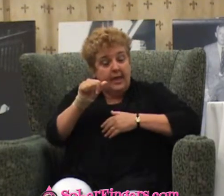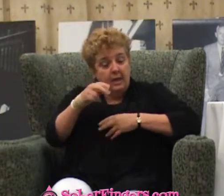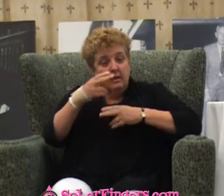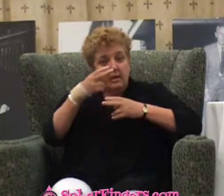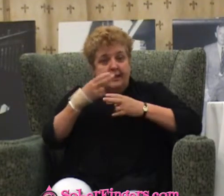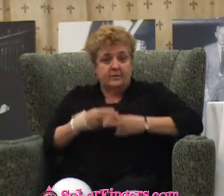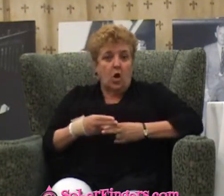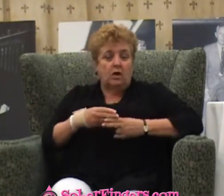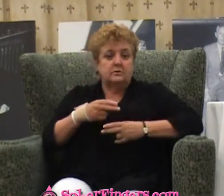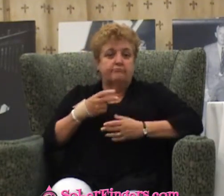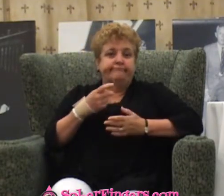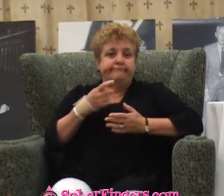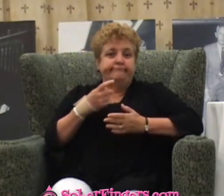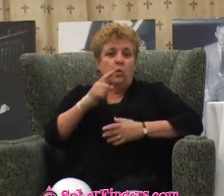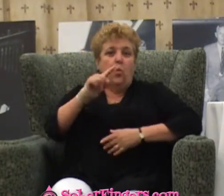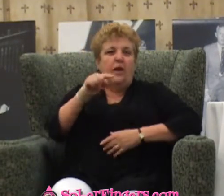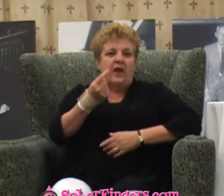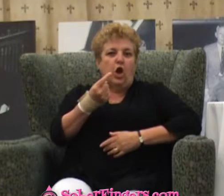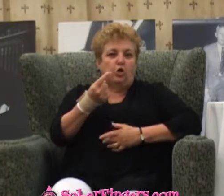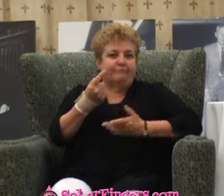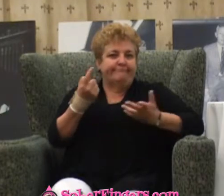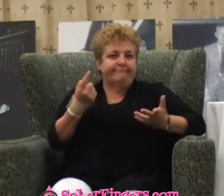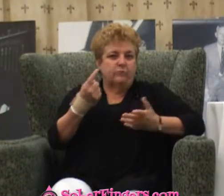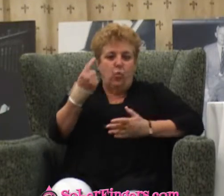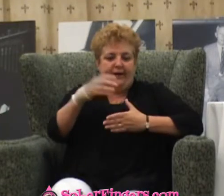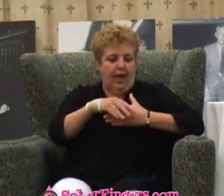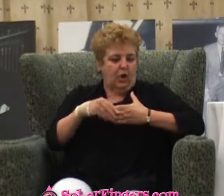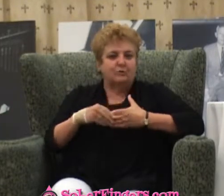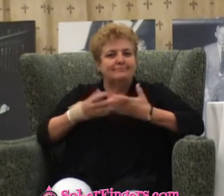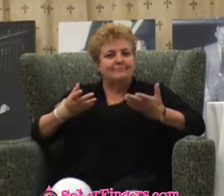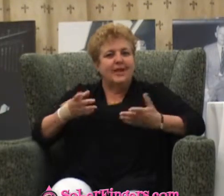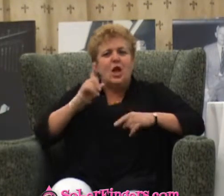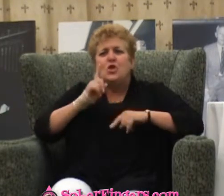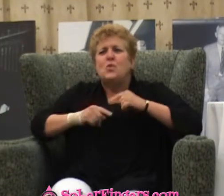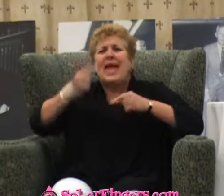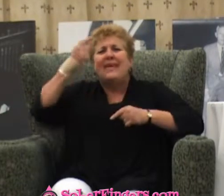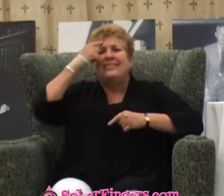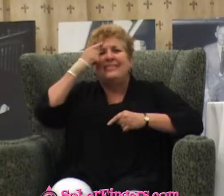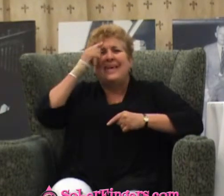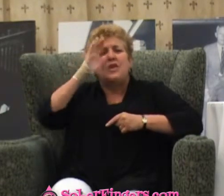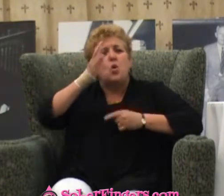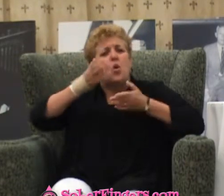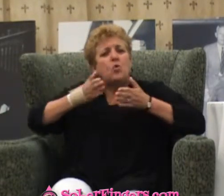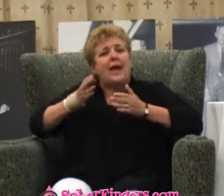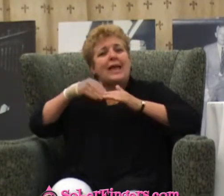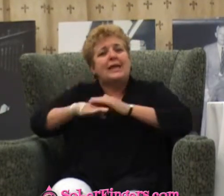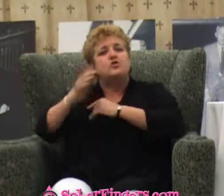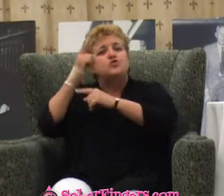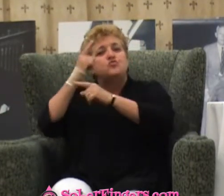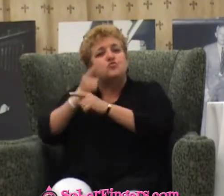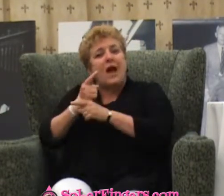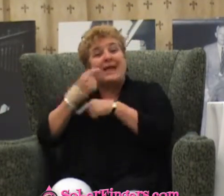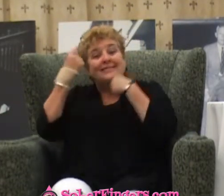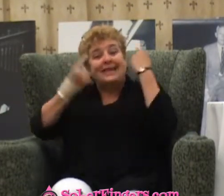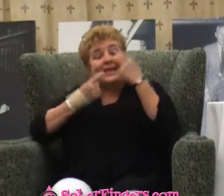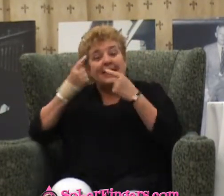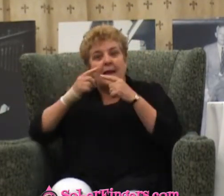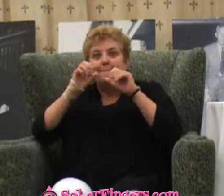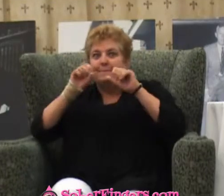And it's one sentence. You can't think your way into right living, but you can live your way into right thinking. Very, very simple. Bring